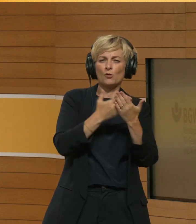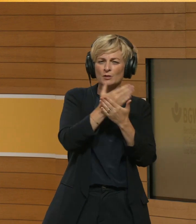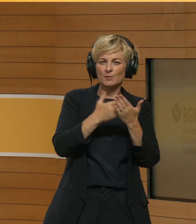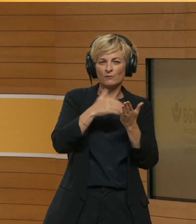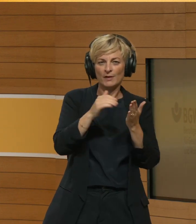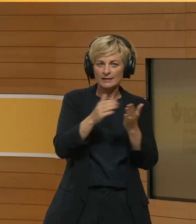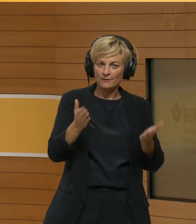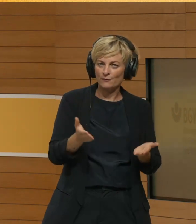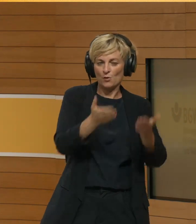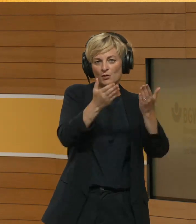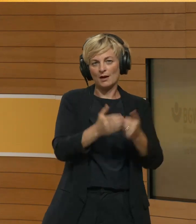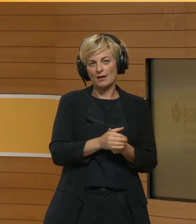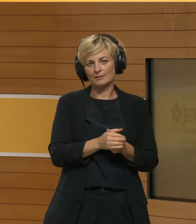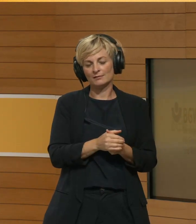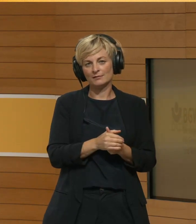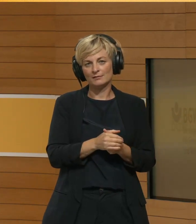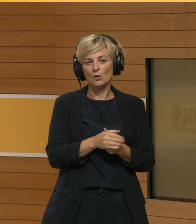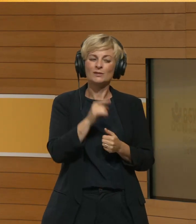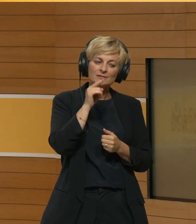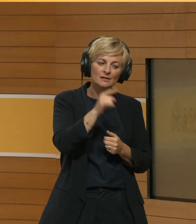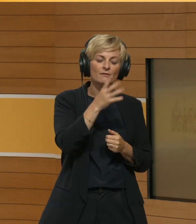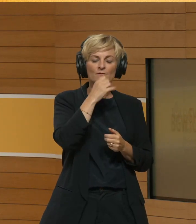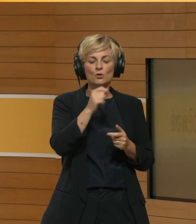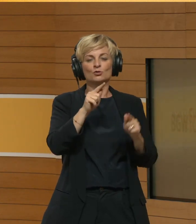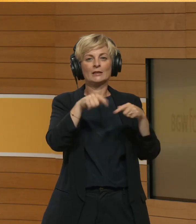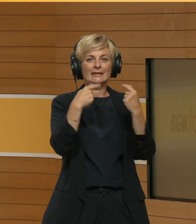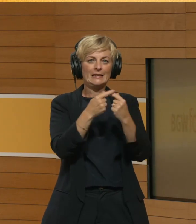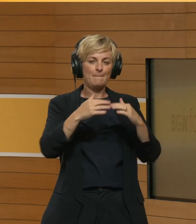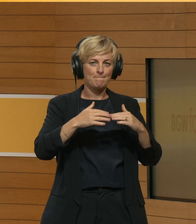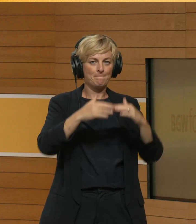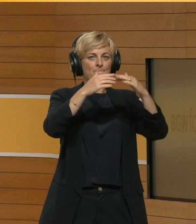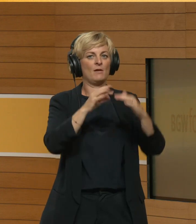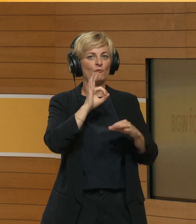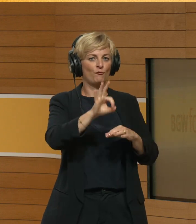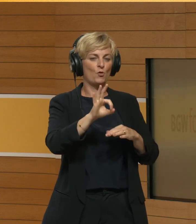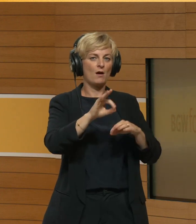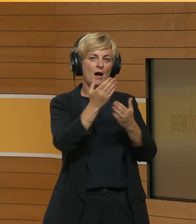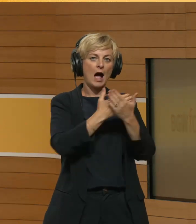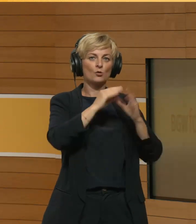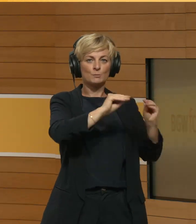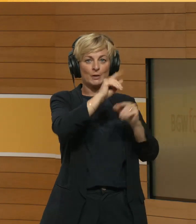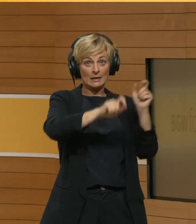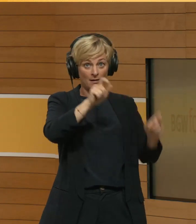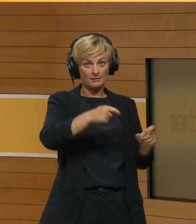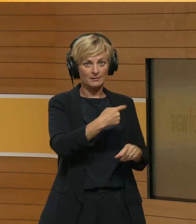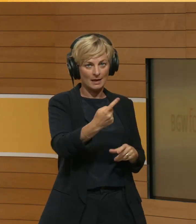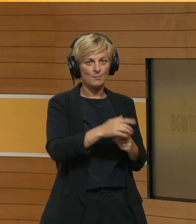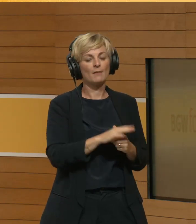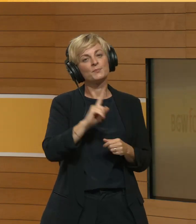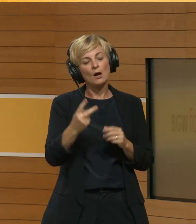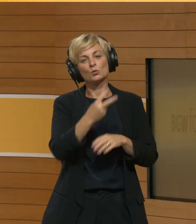have also a program for 2 years, and the new trainee program to integrate really the bachelor